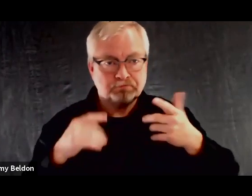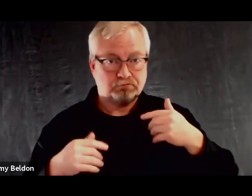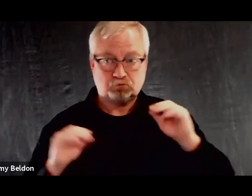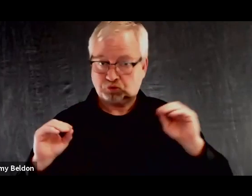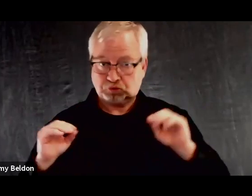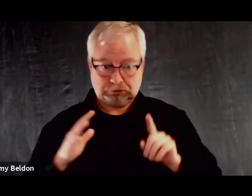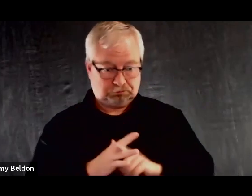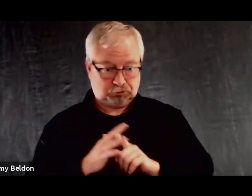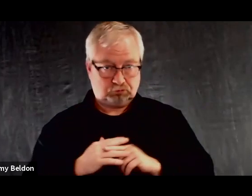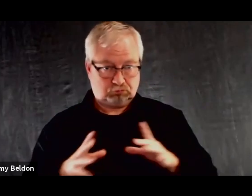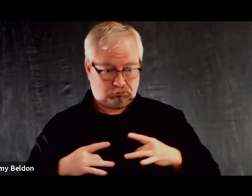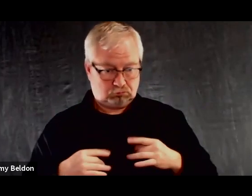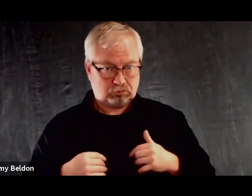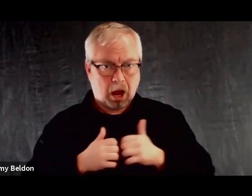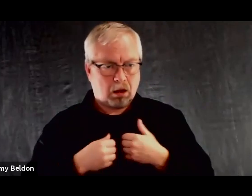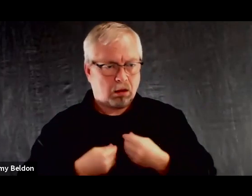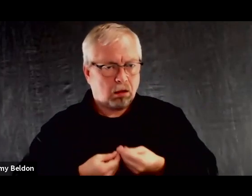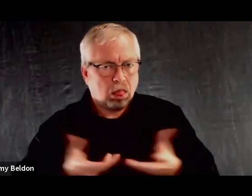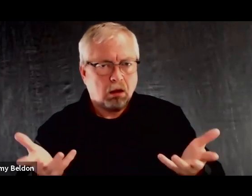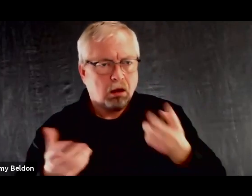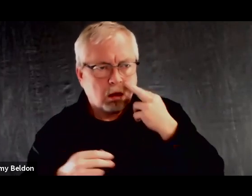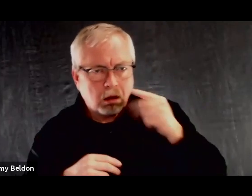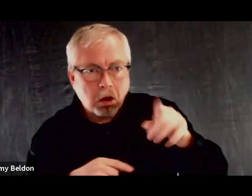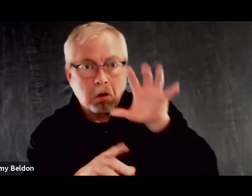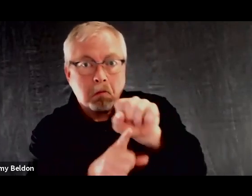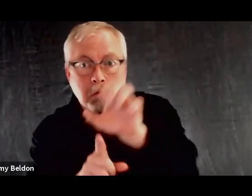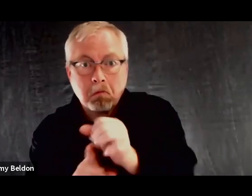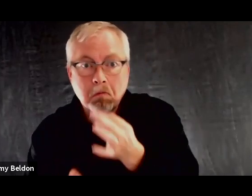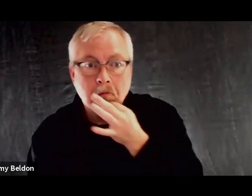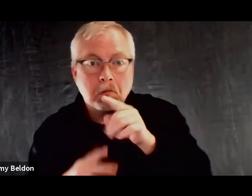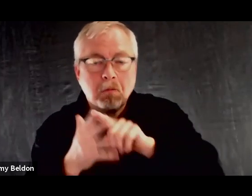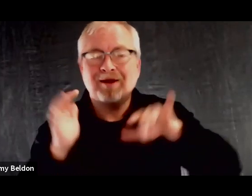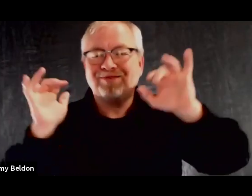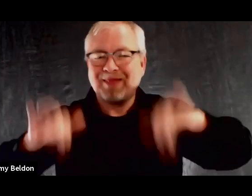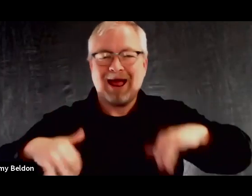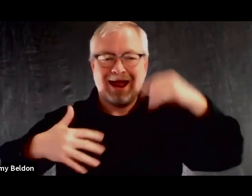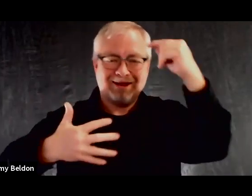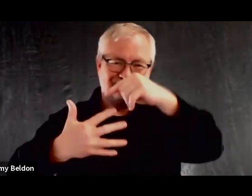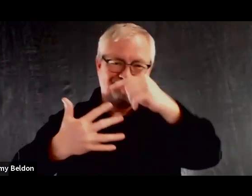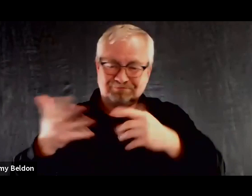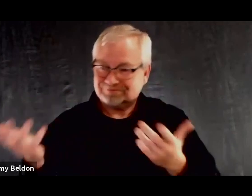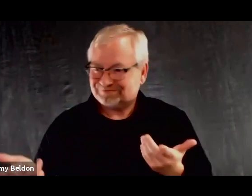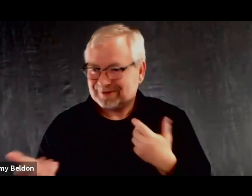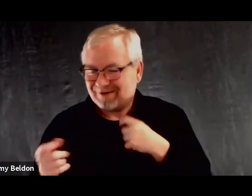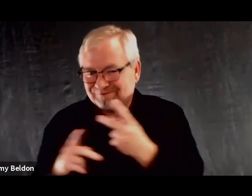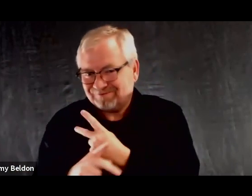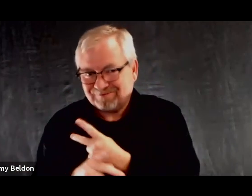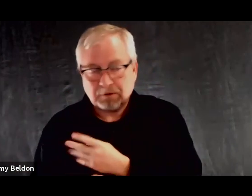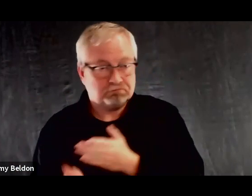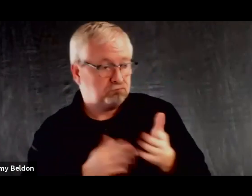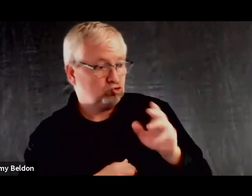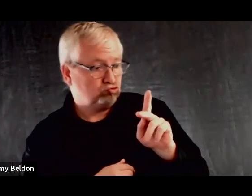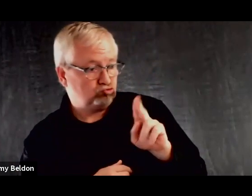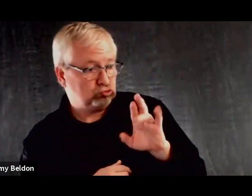we're learning new things every day. And I'll just see if Chris has anything she'd like to add. No, I mean,